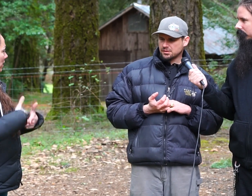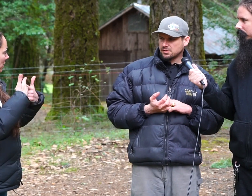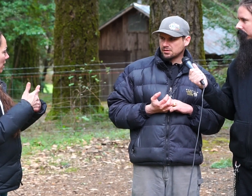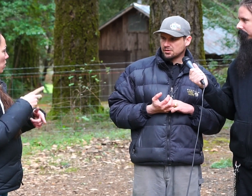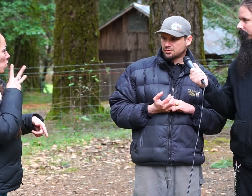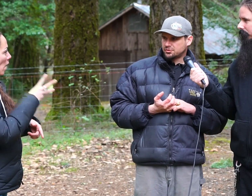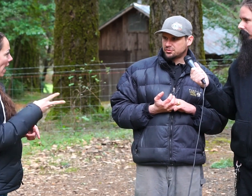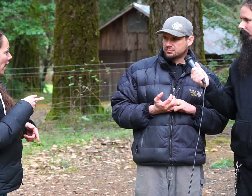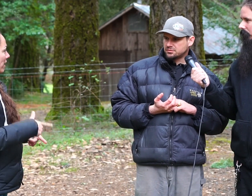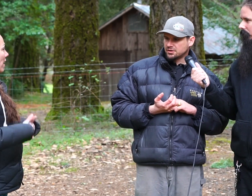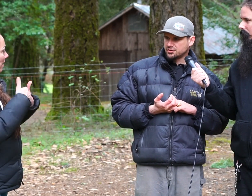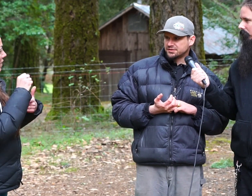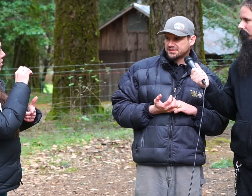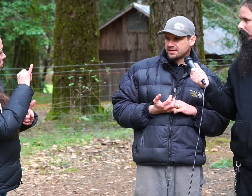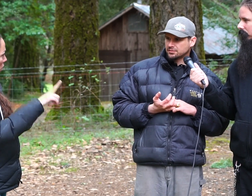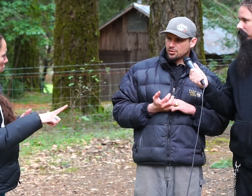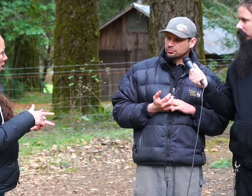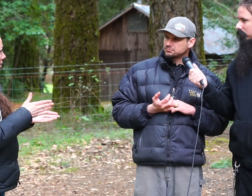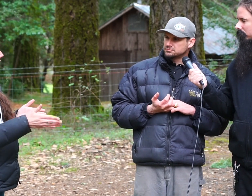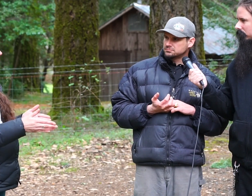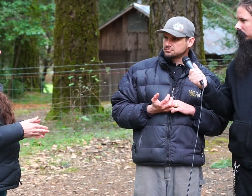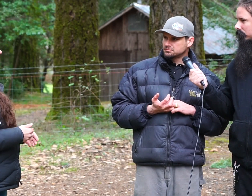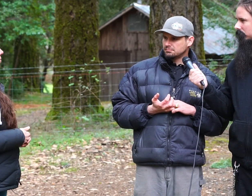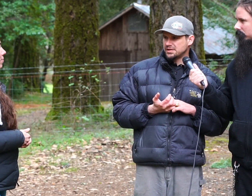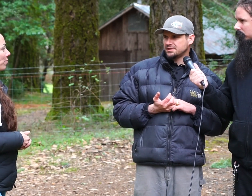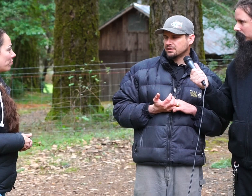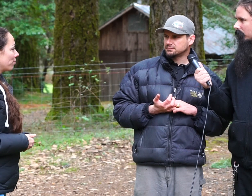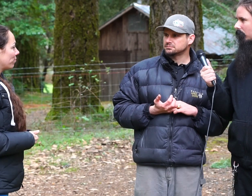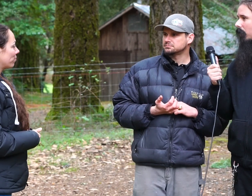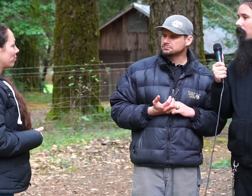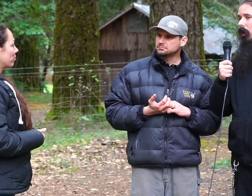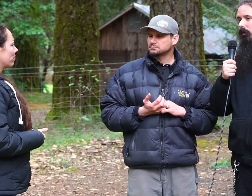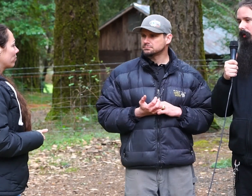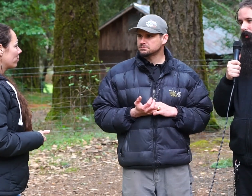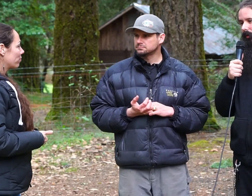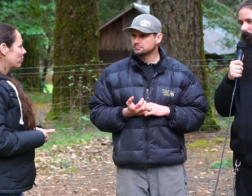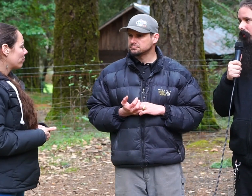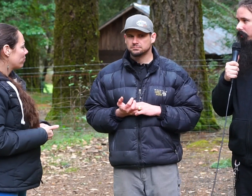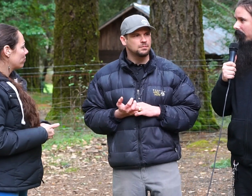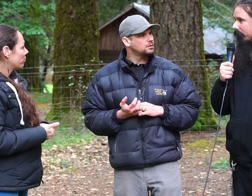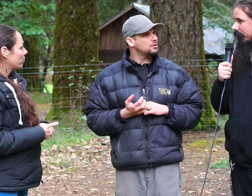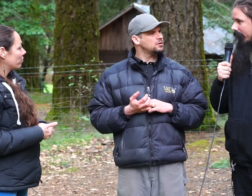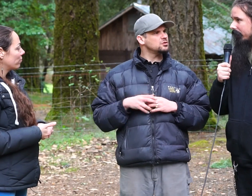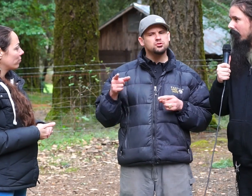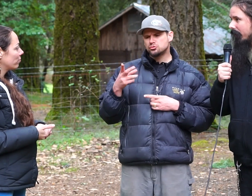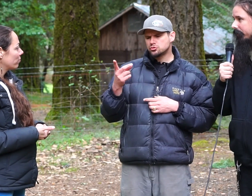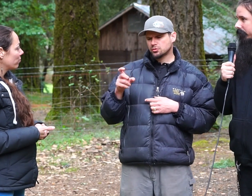a good stand-alone media so you do have to add iron